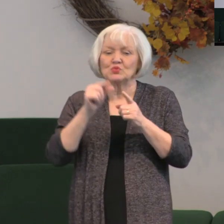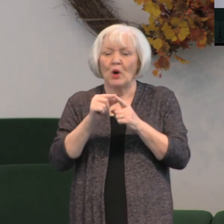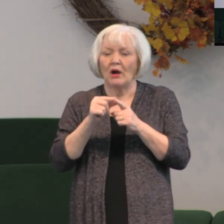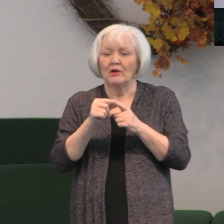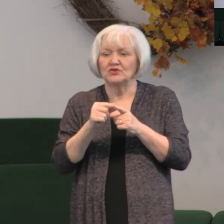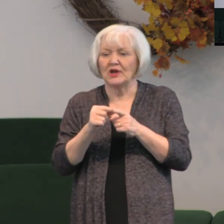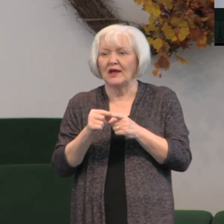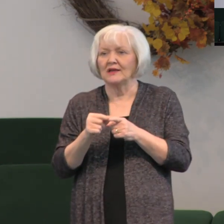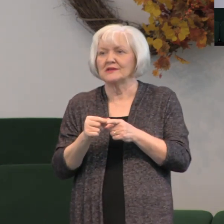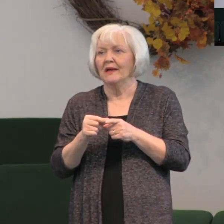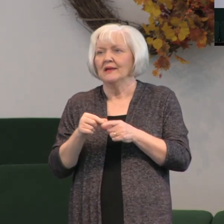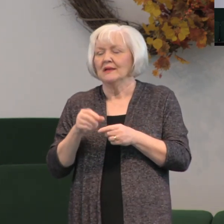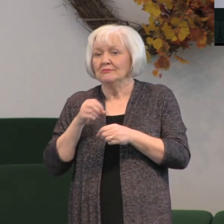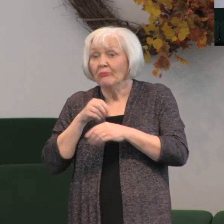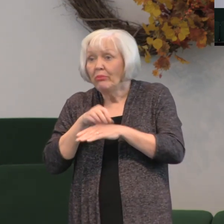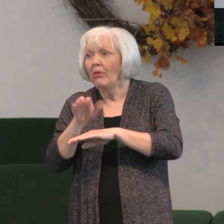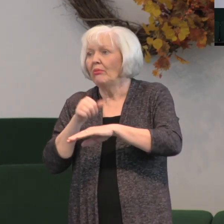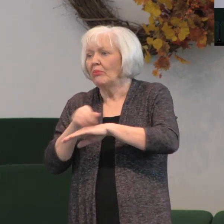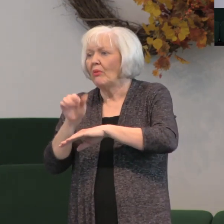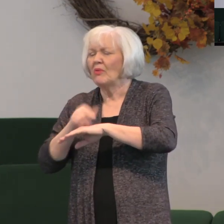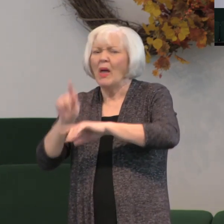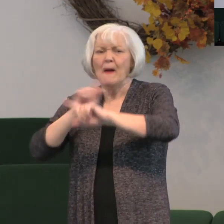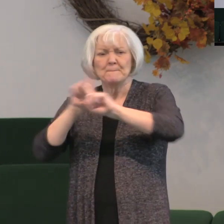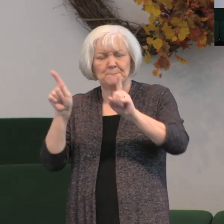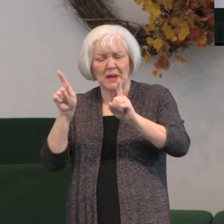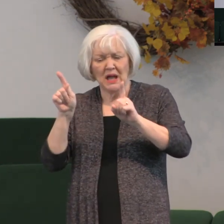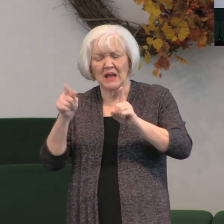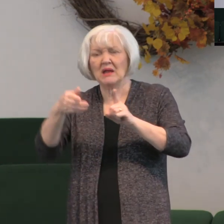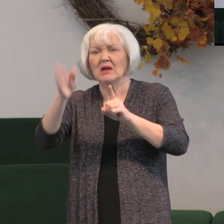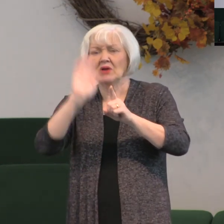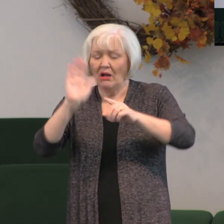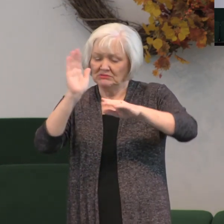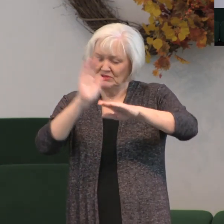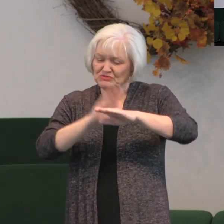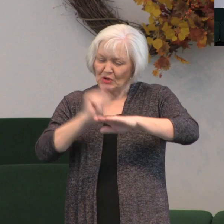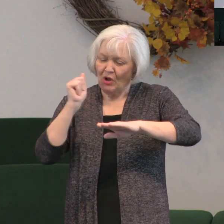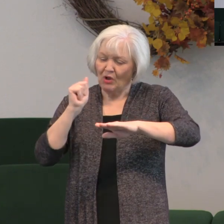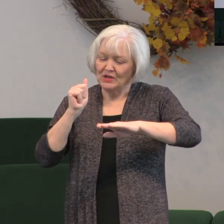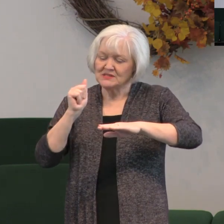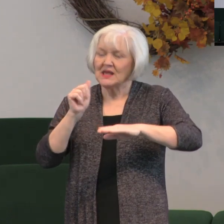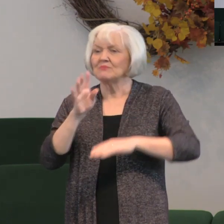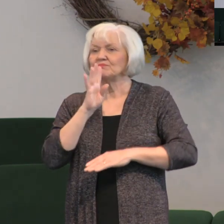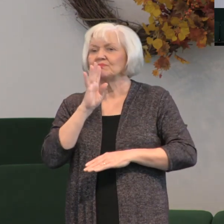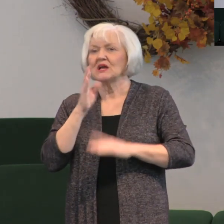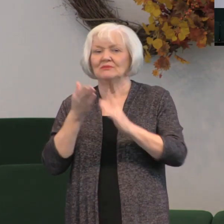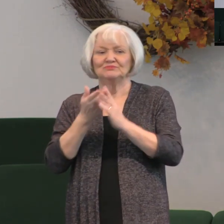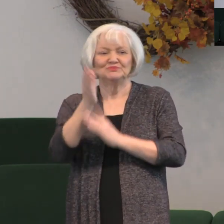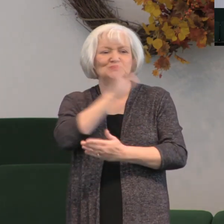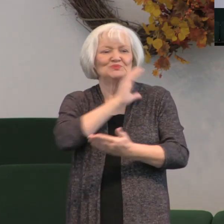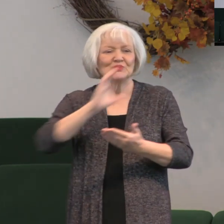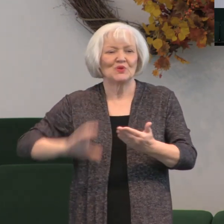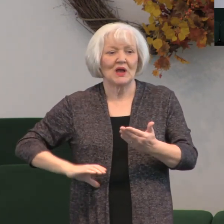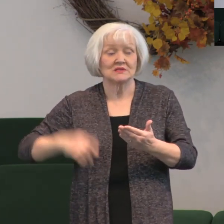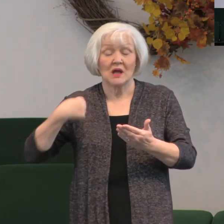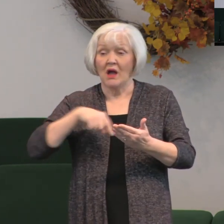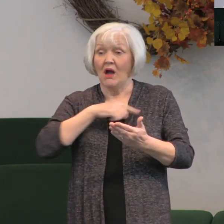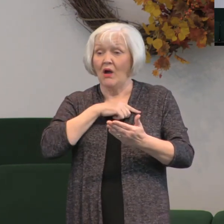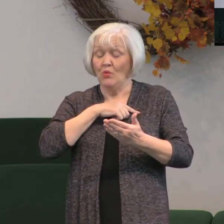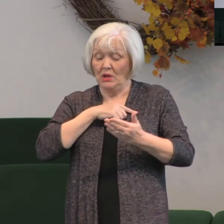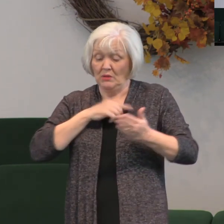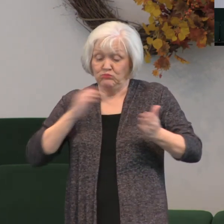sincerity, as commissioned by God in the sight of God we speak in Christ. Are we beginning to commend ourselves